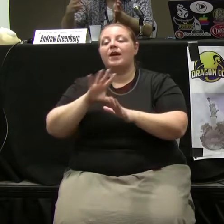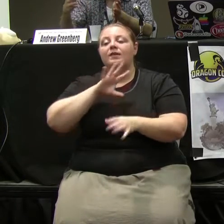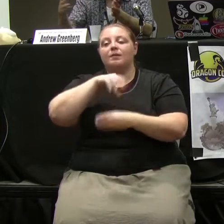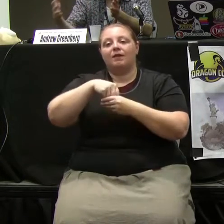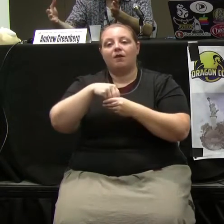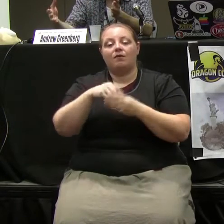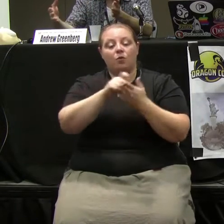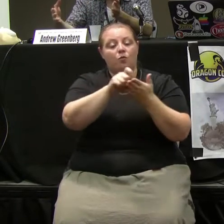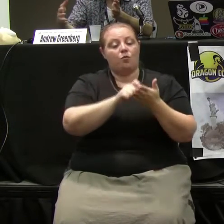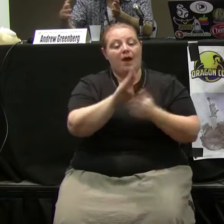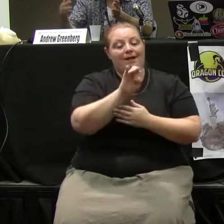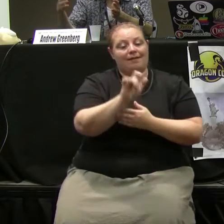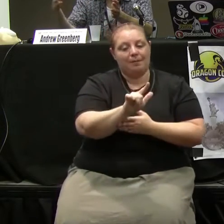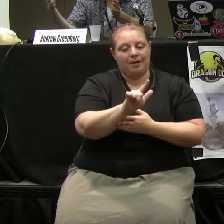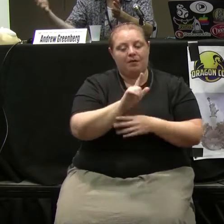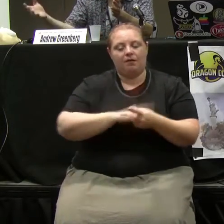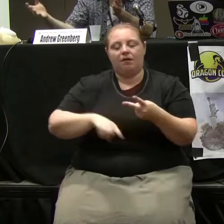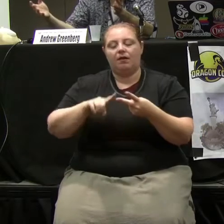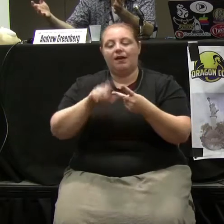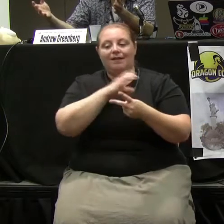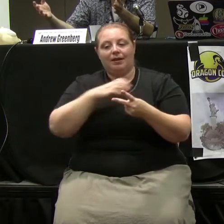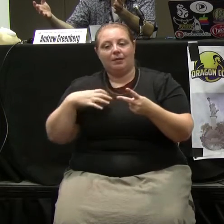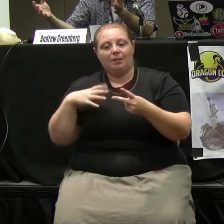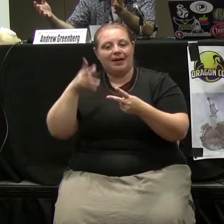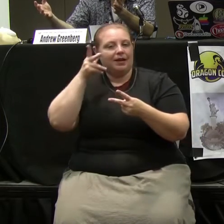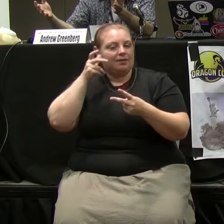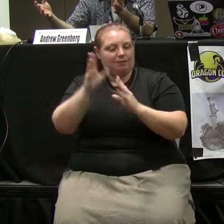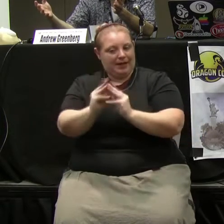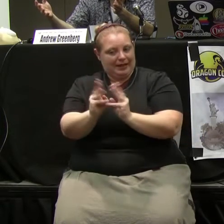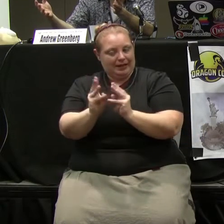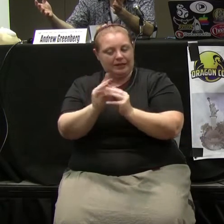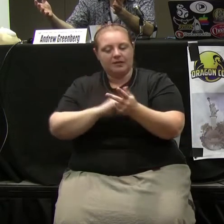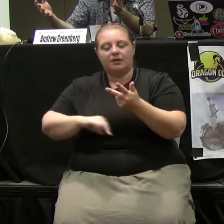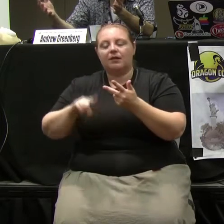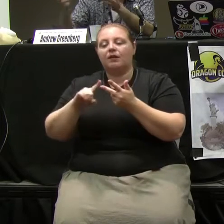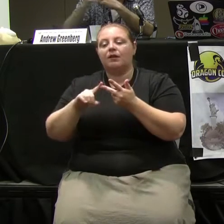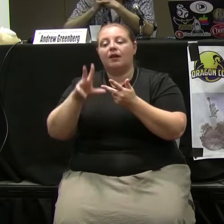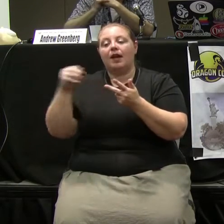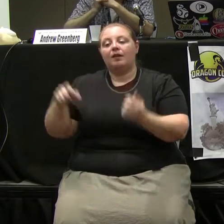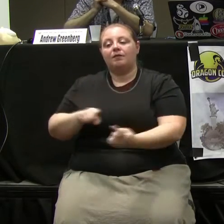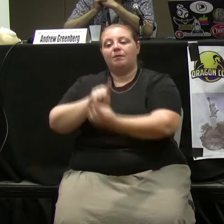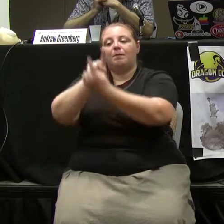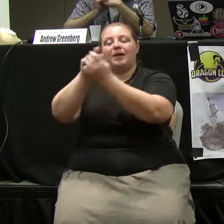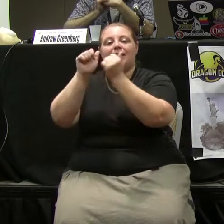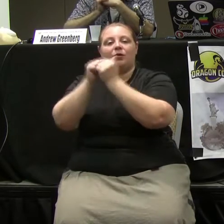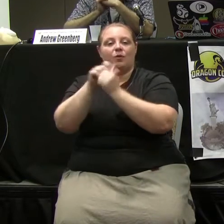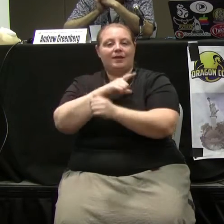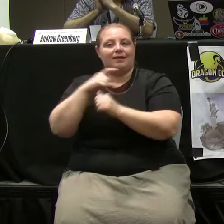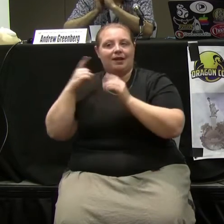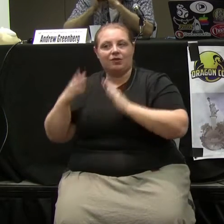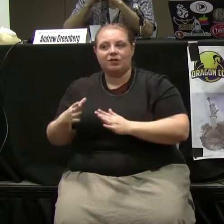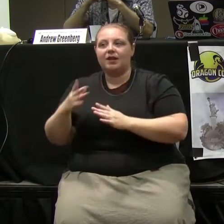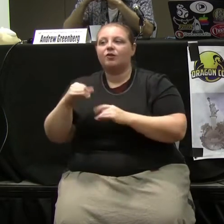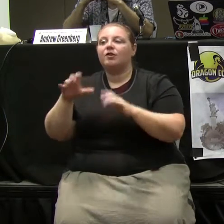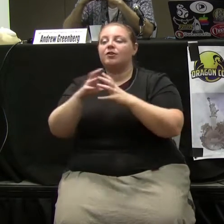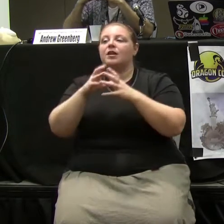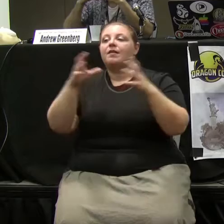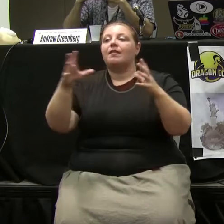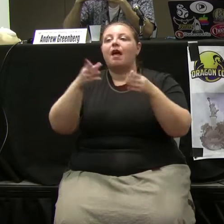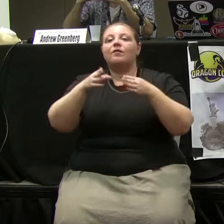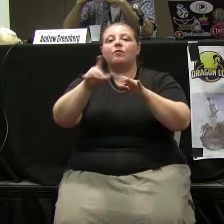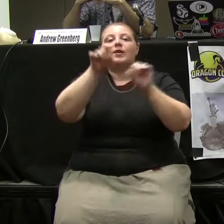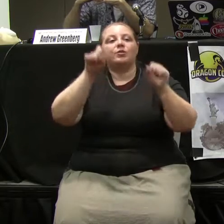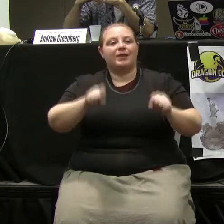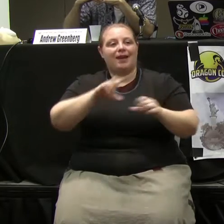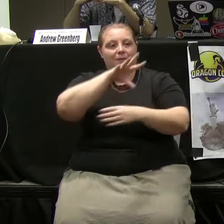bill, to the committee hearings, to the actual votes before the full bodies of the state legislature and more. There are lots of places to get involved. It